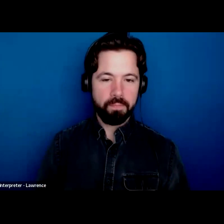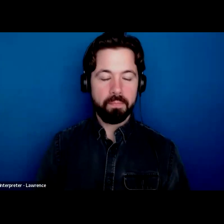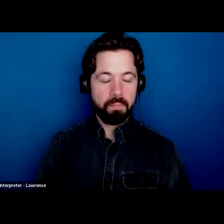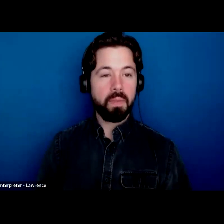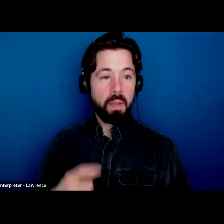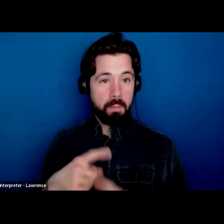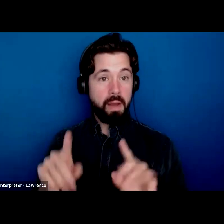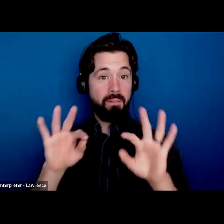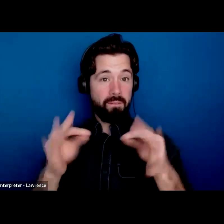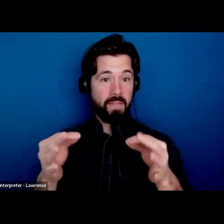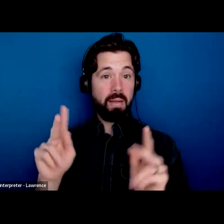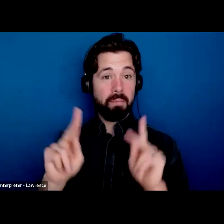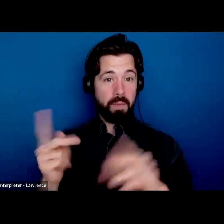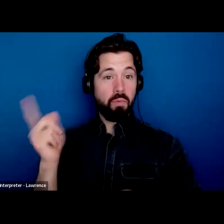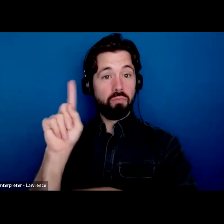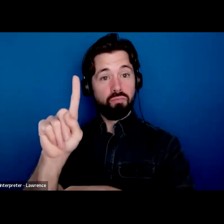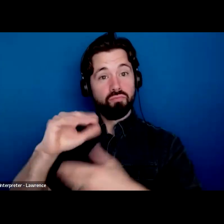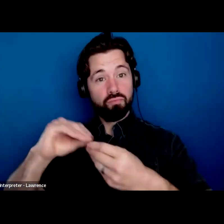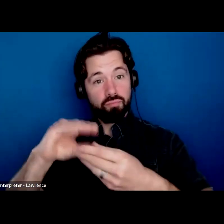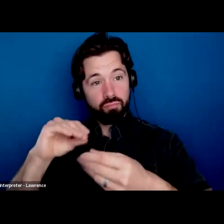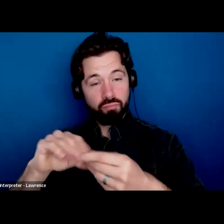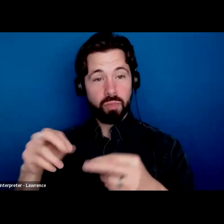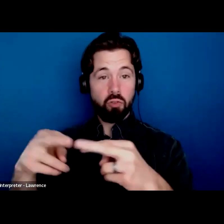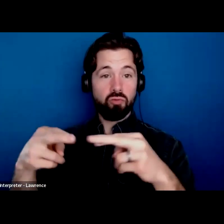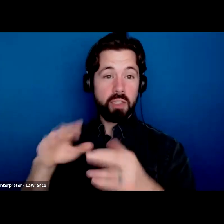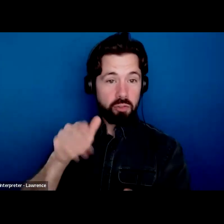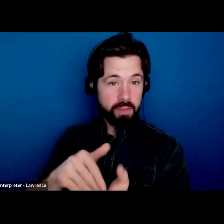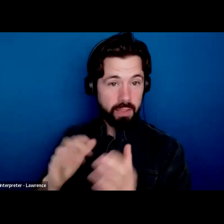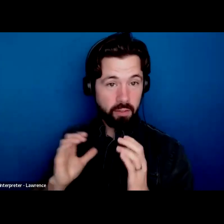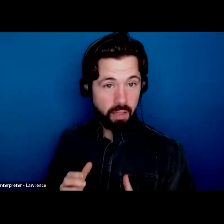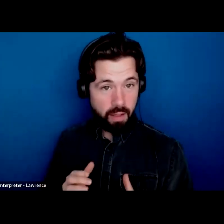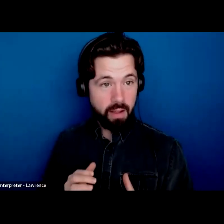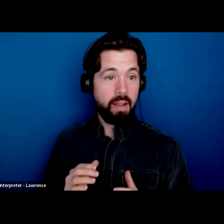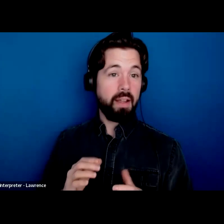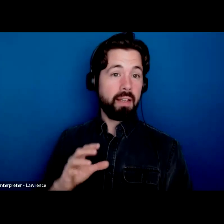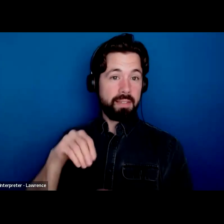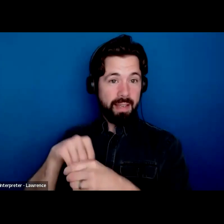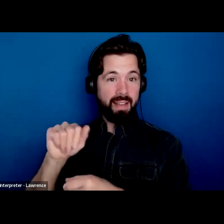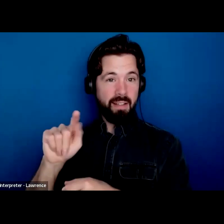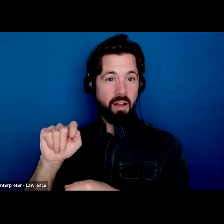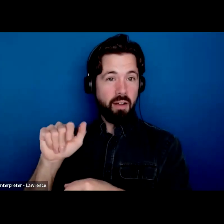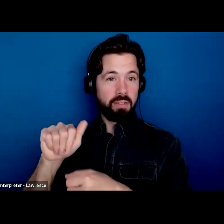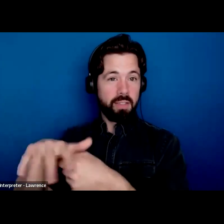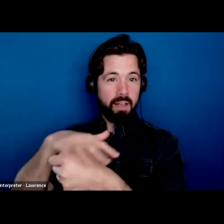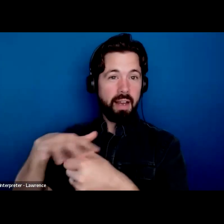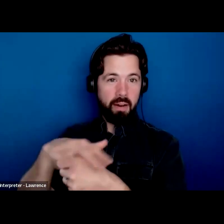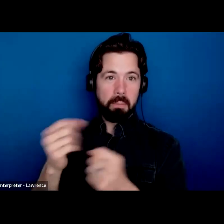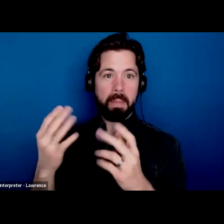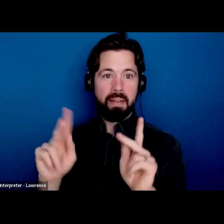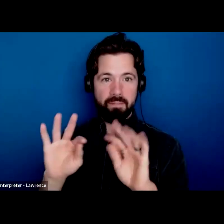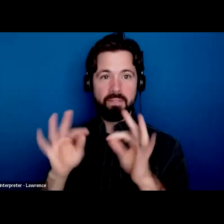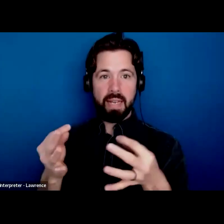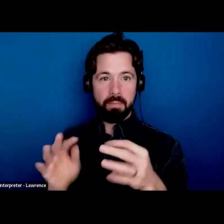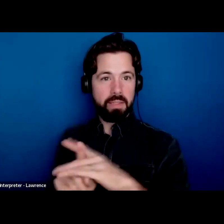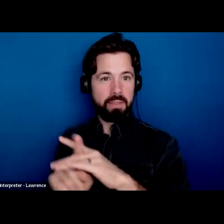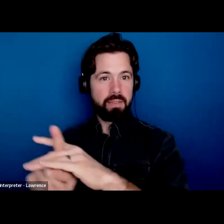by family members, regional center clients, both locally in the Alta area. We had a number of families that came, but we had people from all